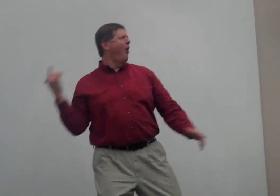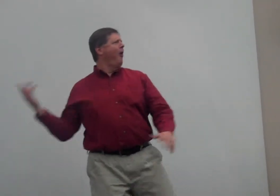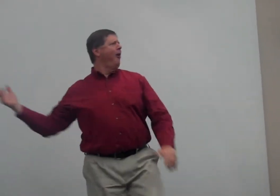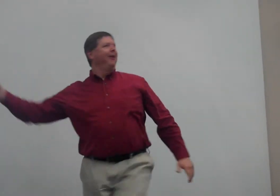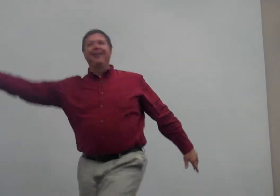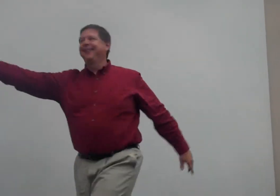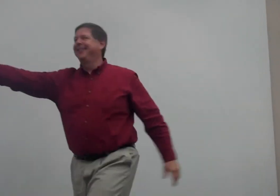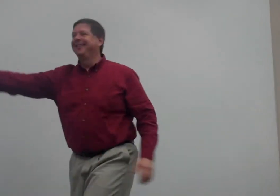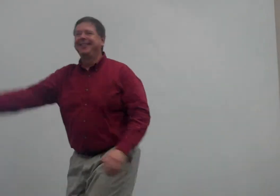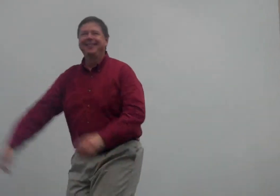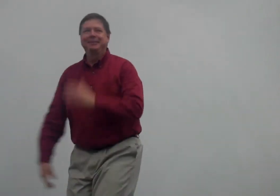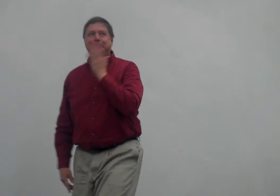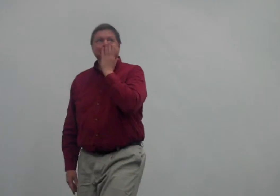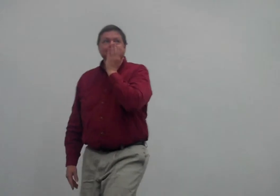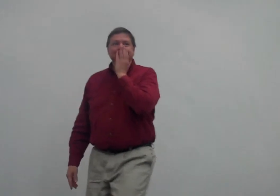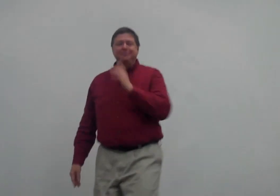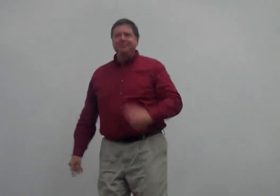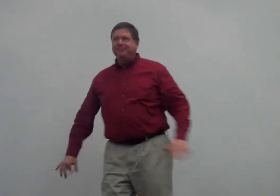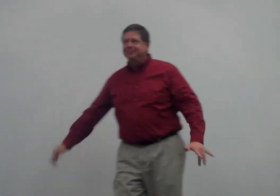What?